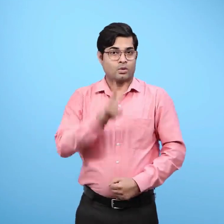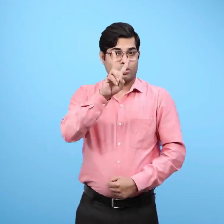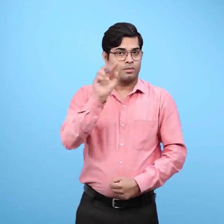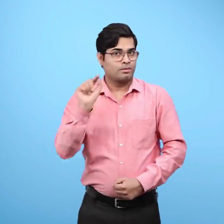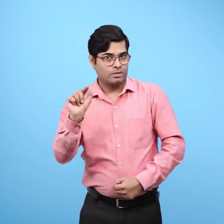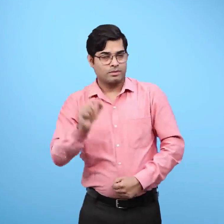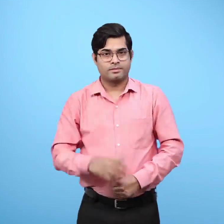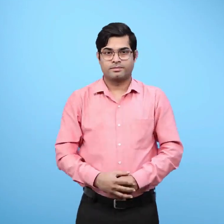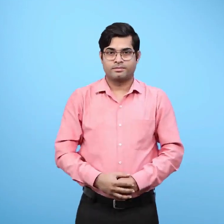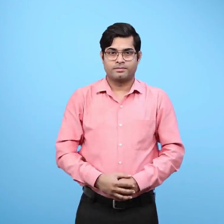3.